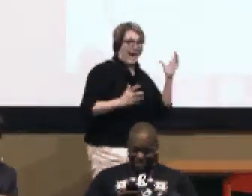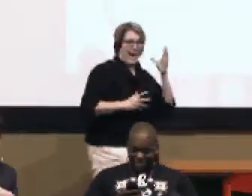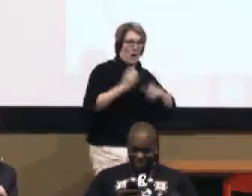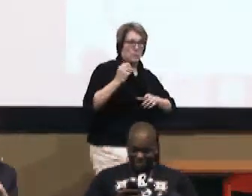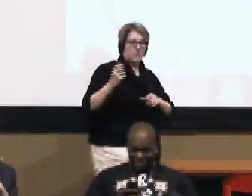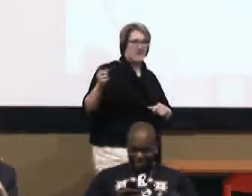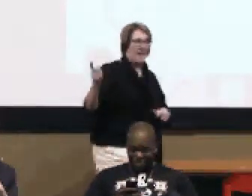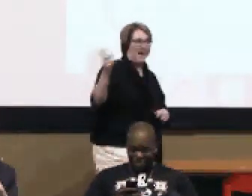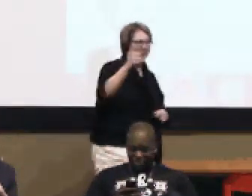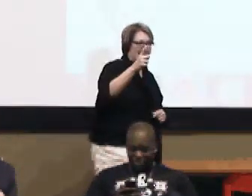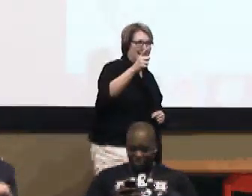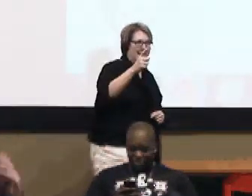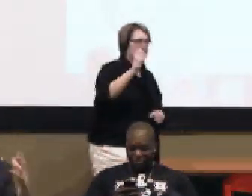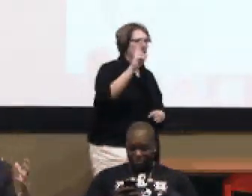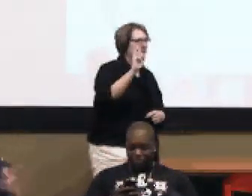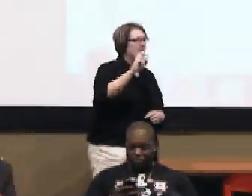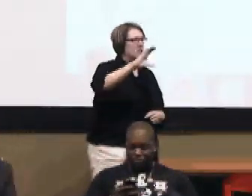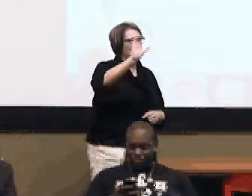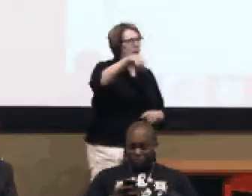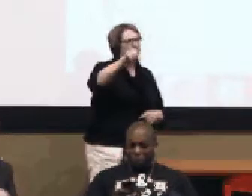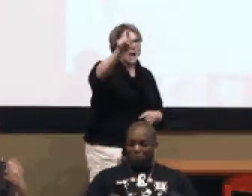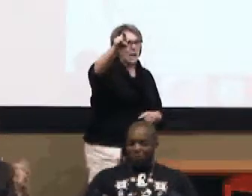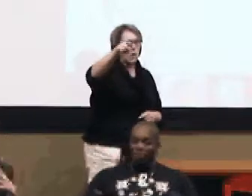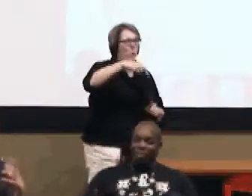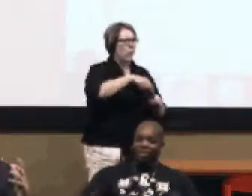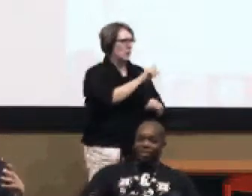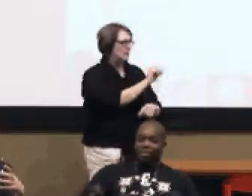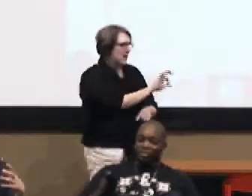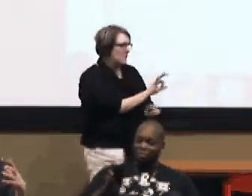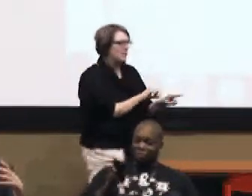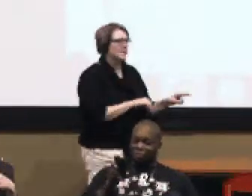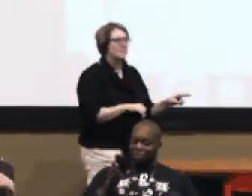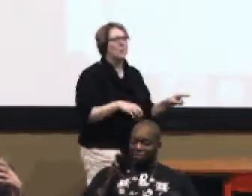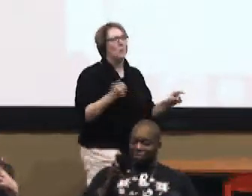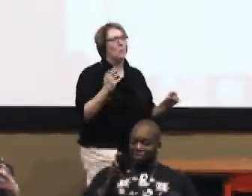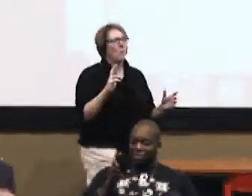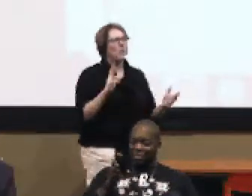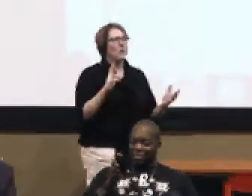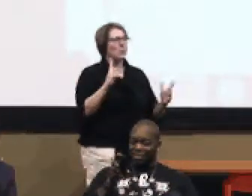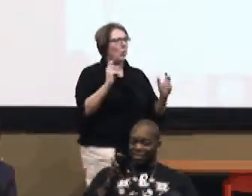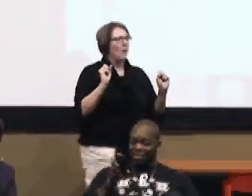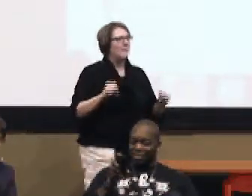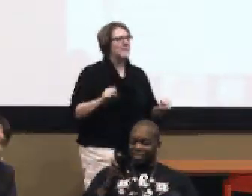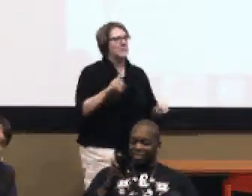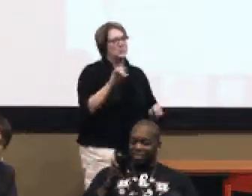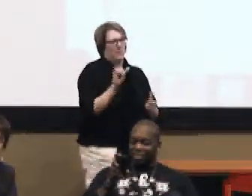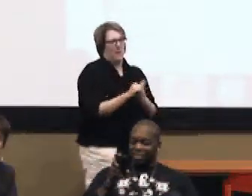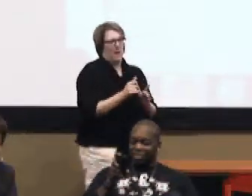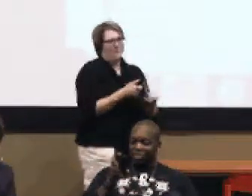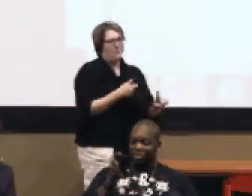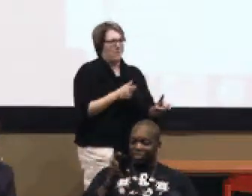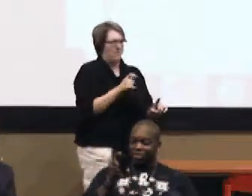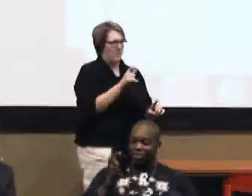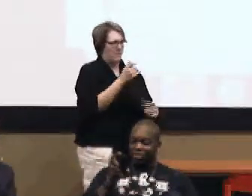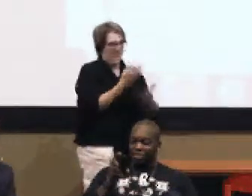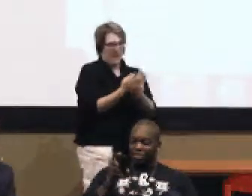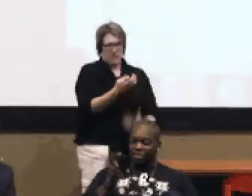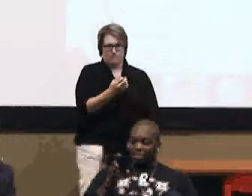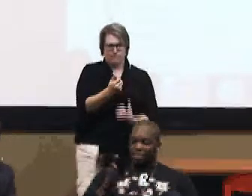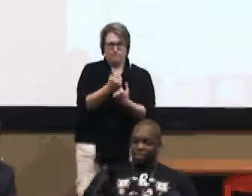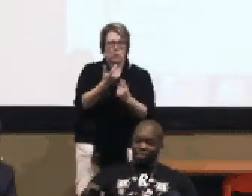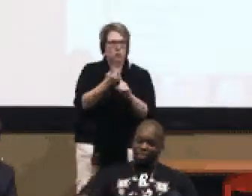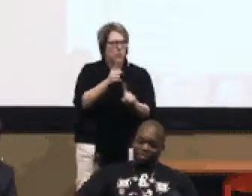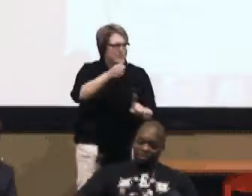outside, even in Chicago or San Francisco, like your ability to do so from a financial perspective and from just a